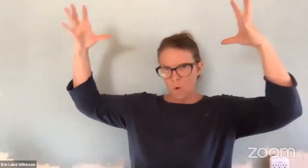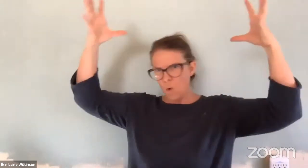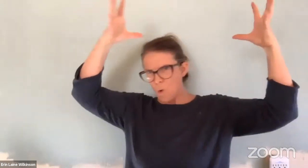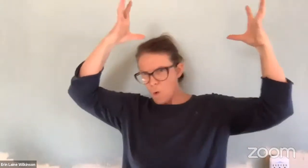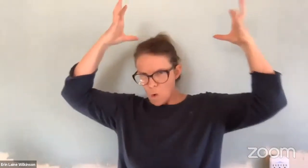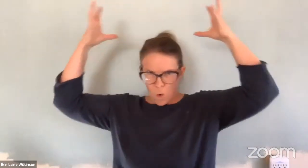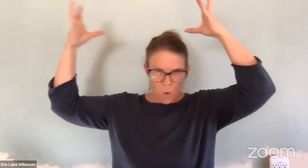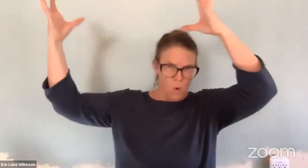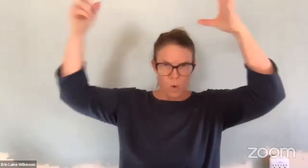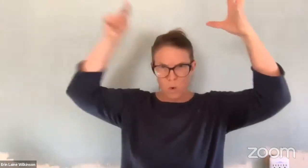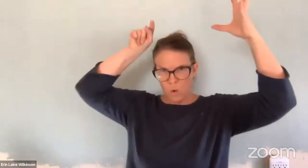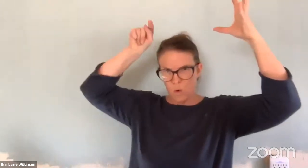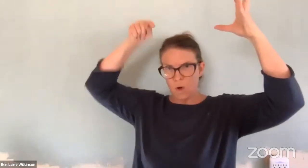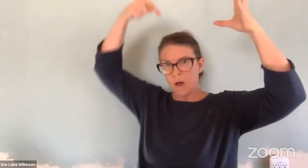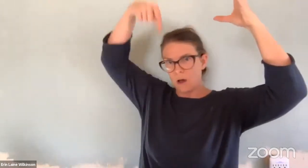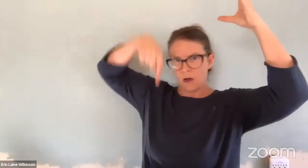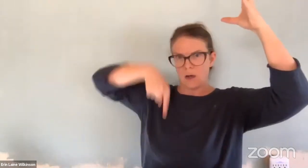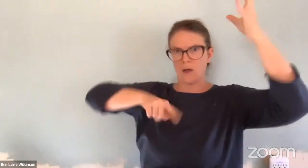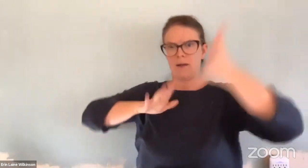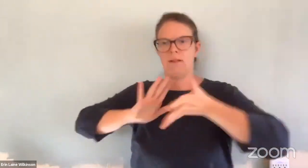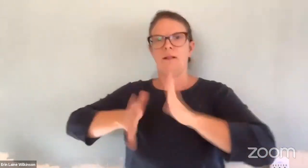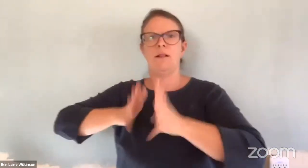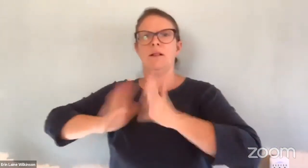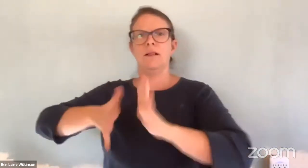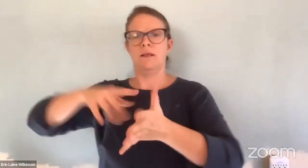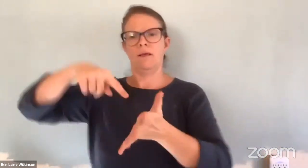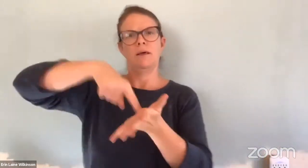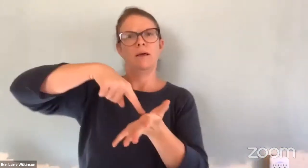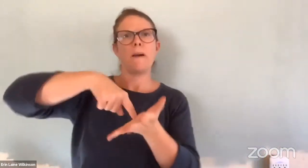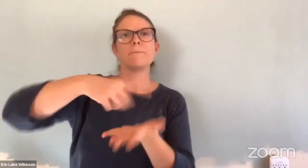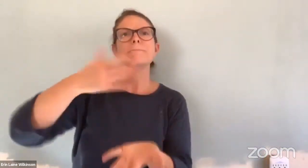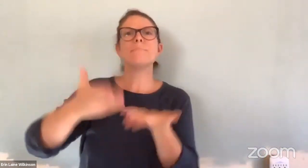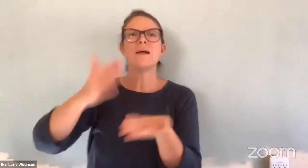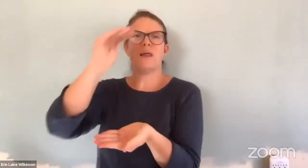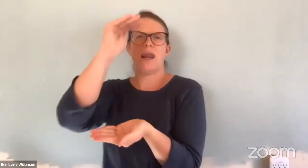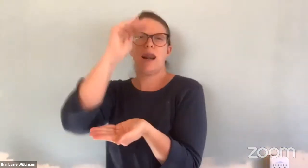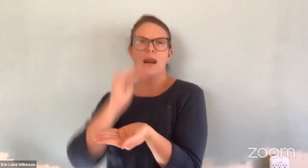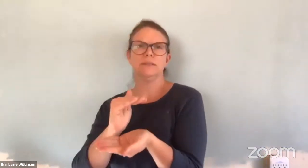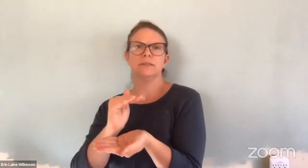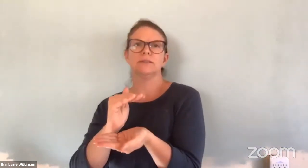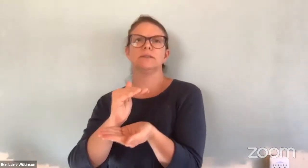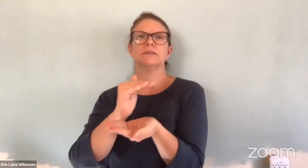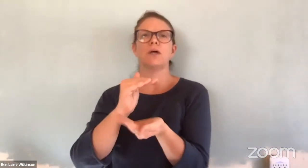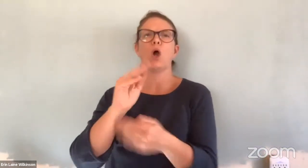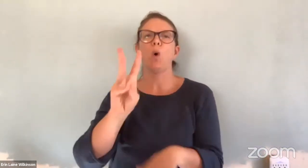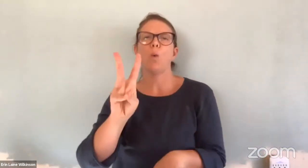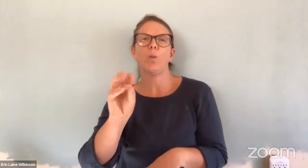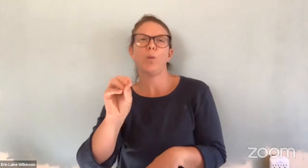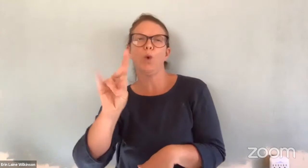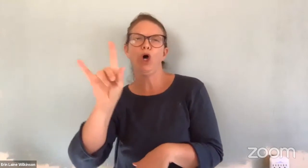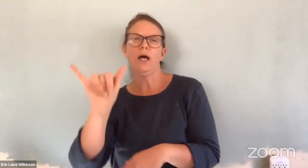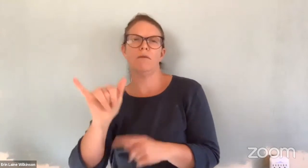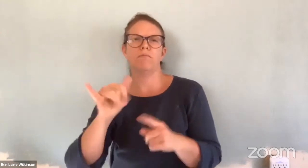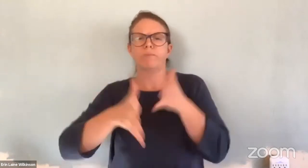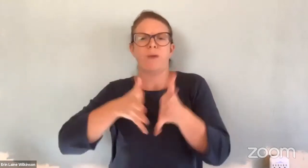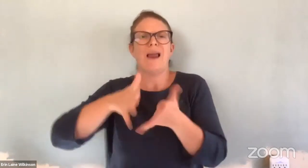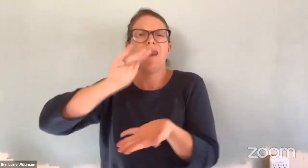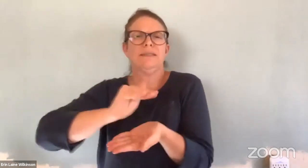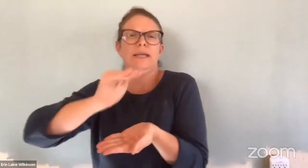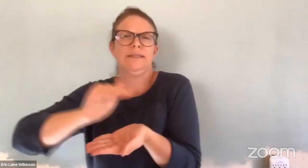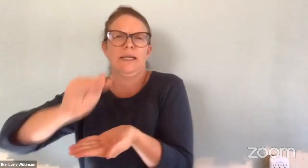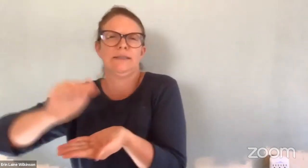cultures, about the context. They all have that sort of ability to